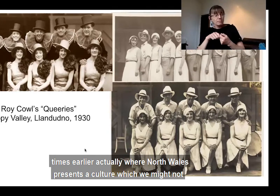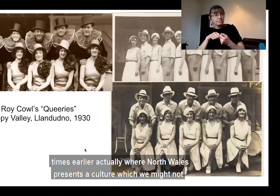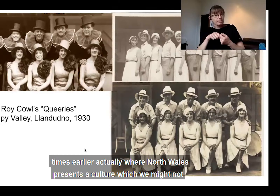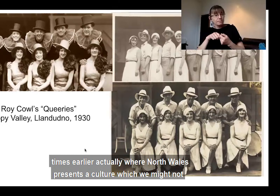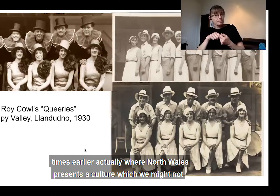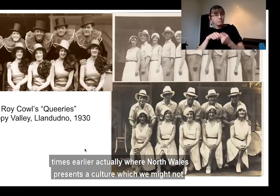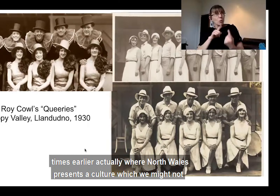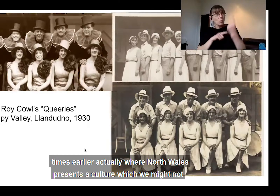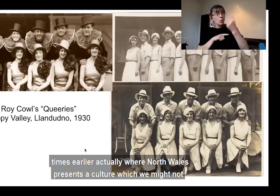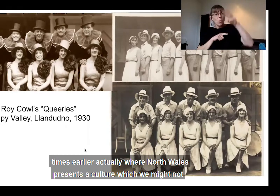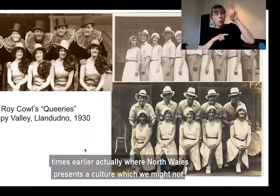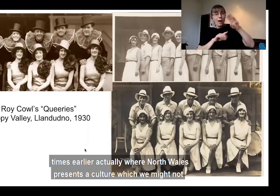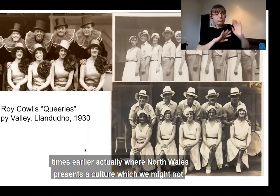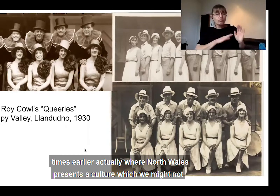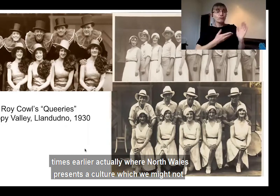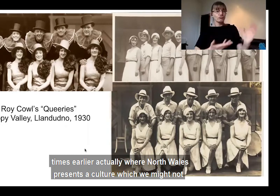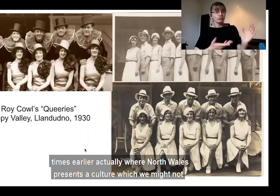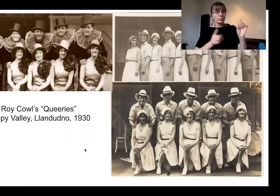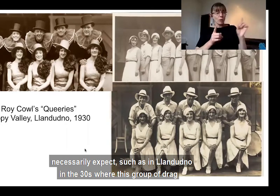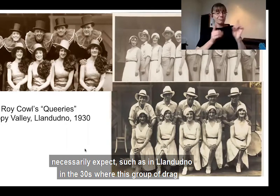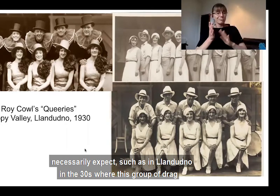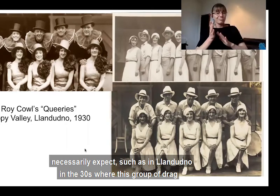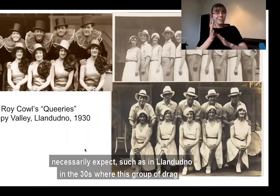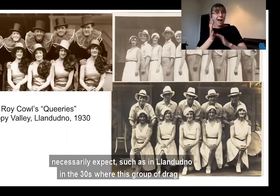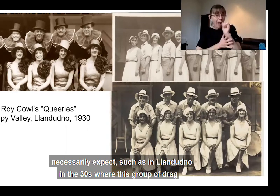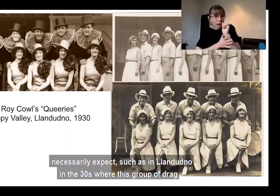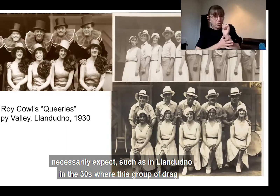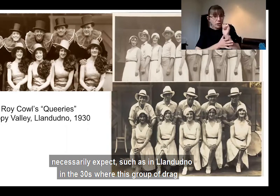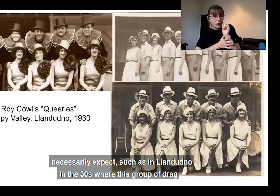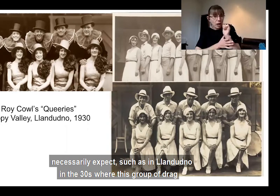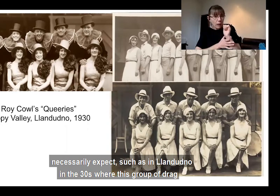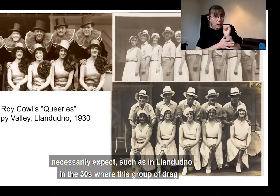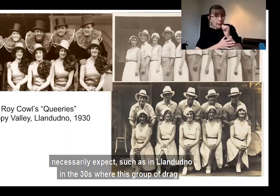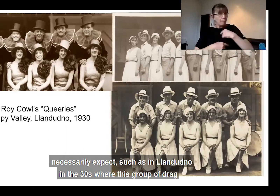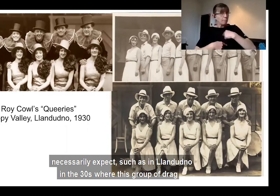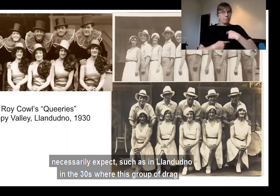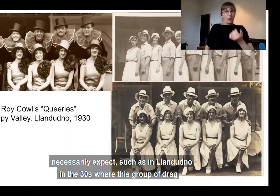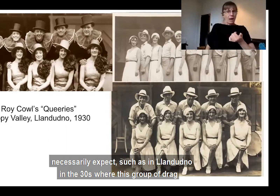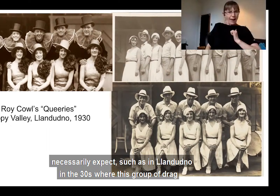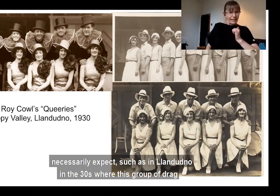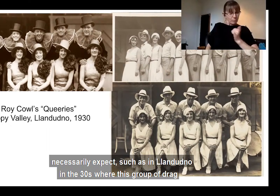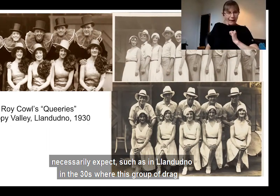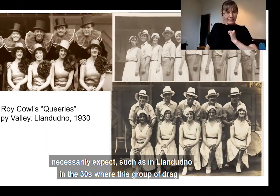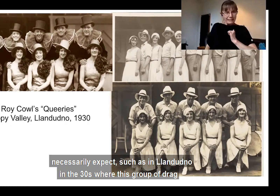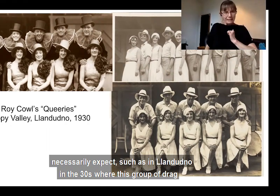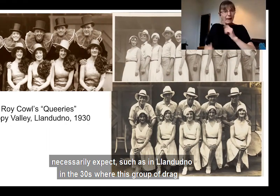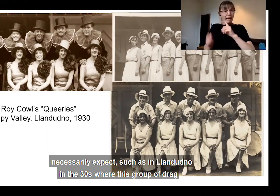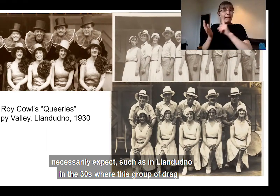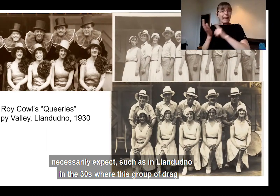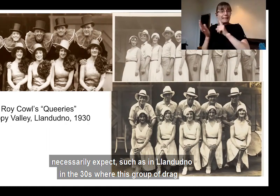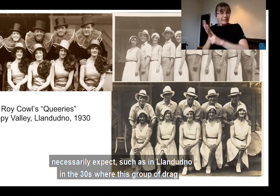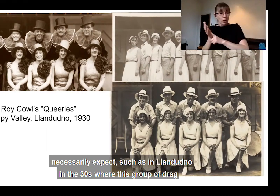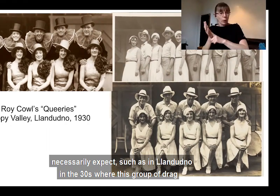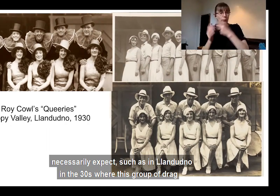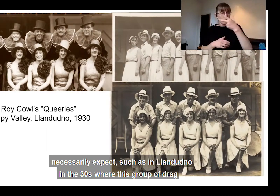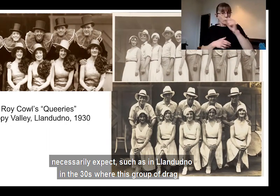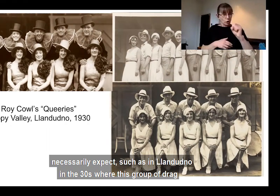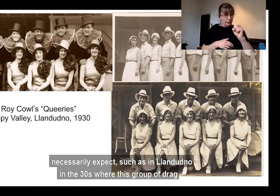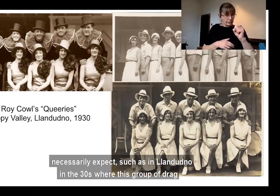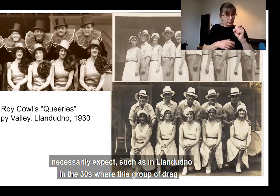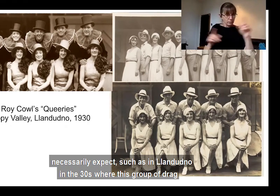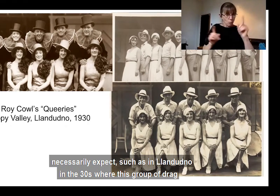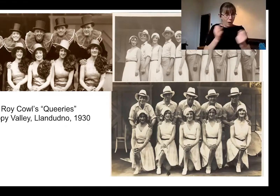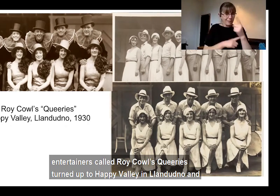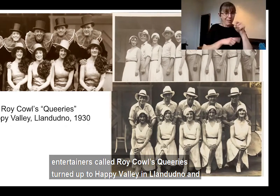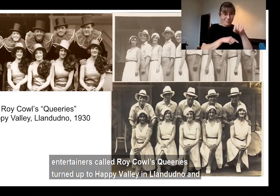where North Wales presents a culture which we might not necessarily expect, such as in Llandudno in the 30s, where this